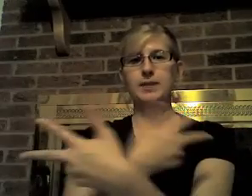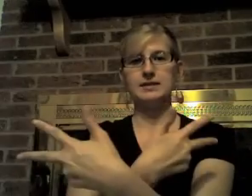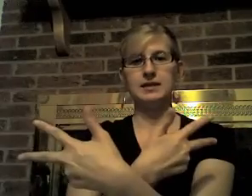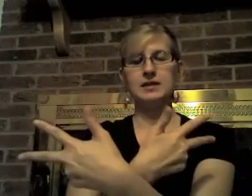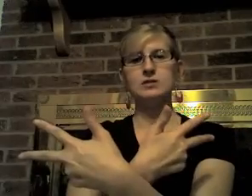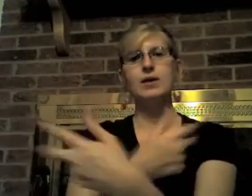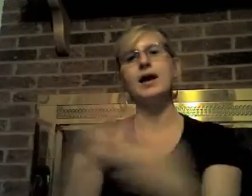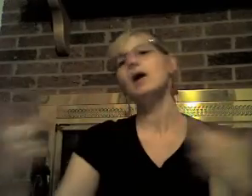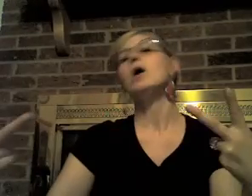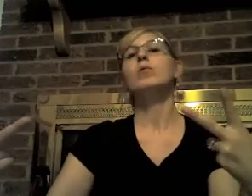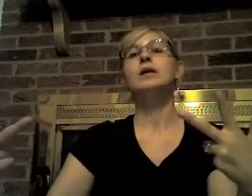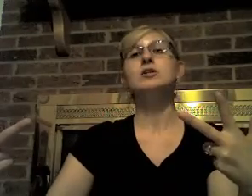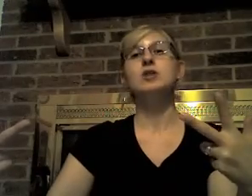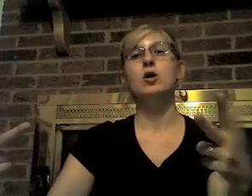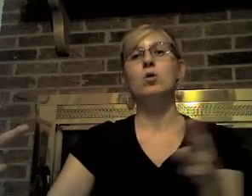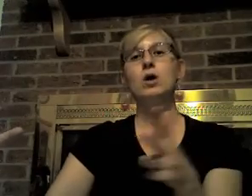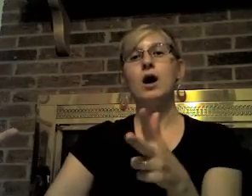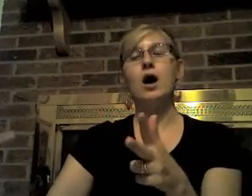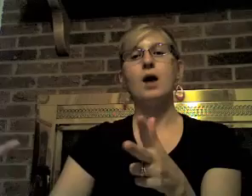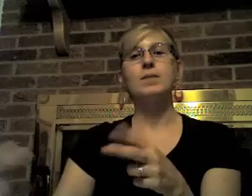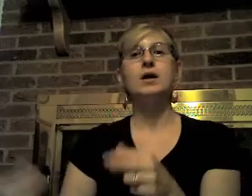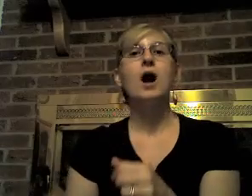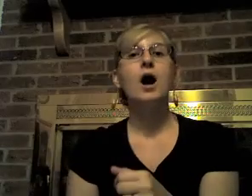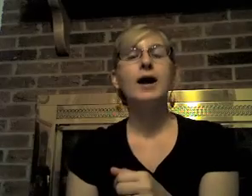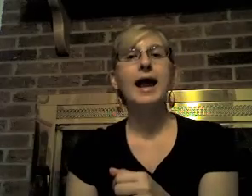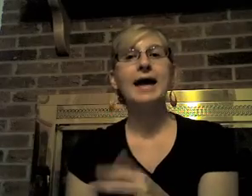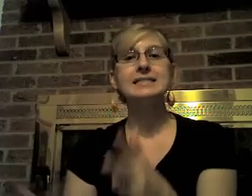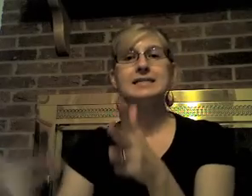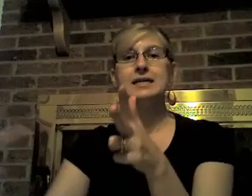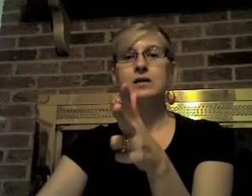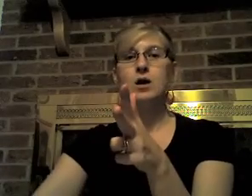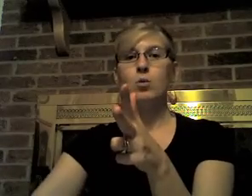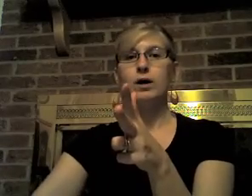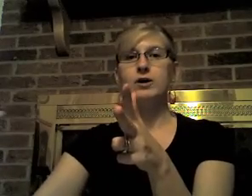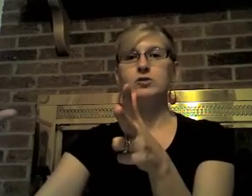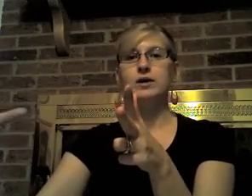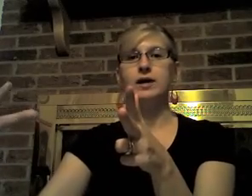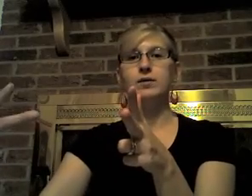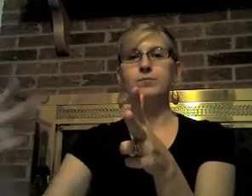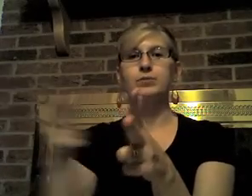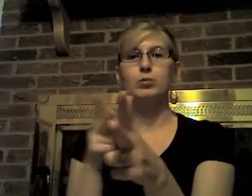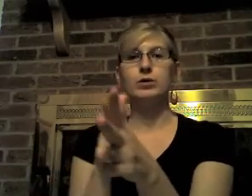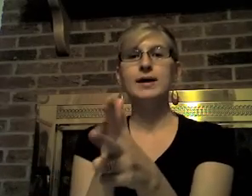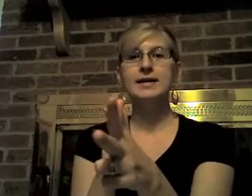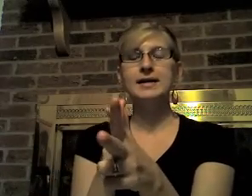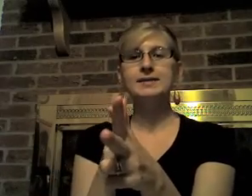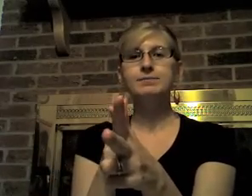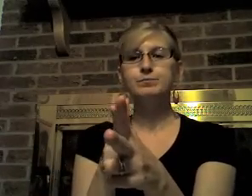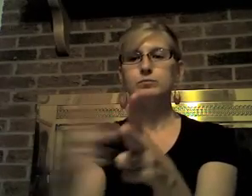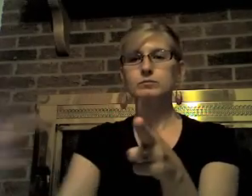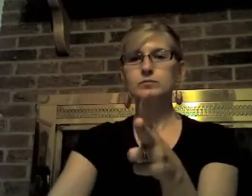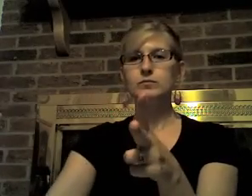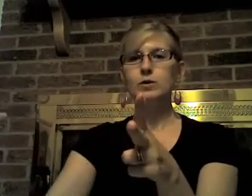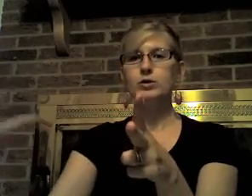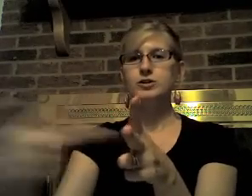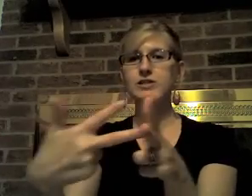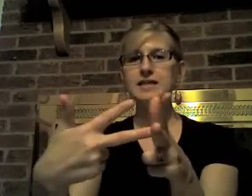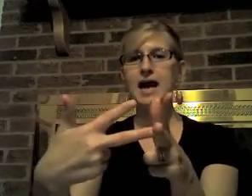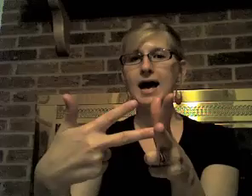passing this way. We can show a car accident where you get rear-ended or to the